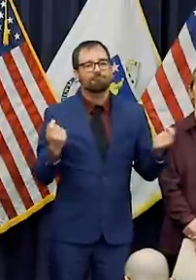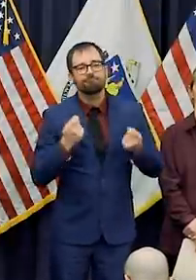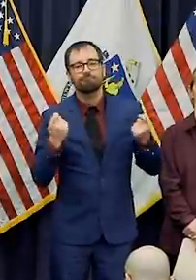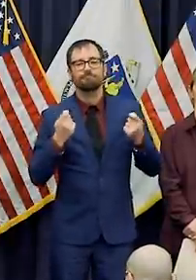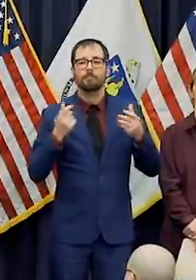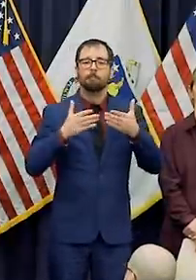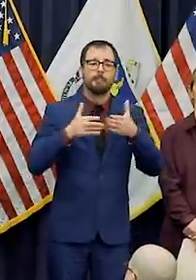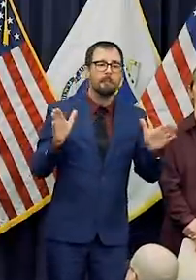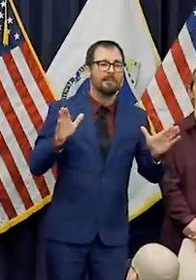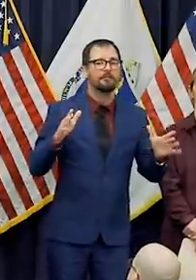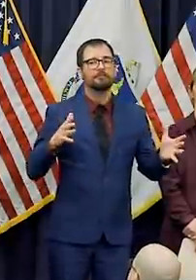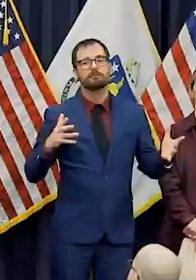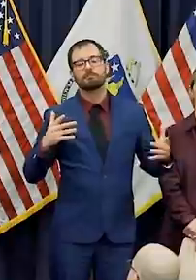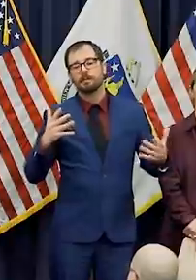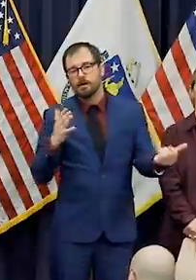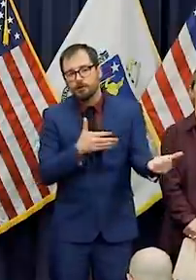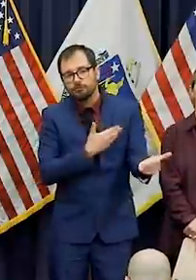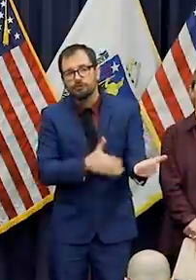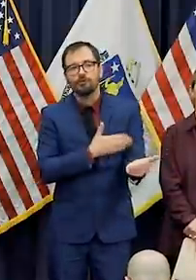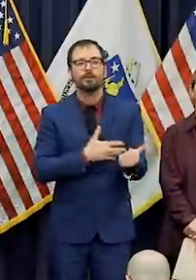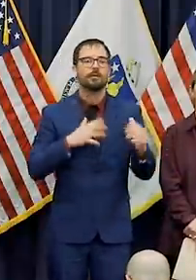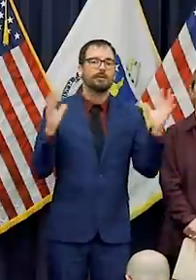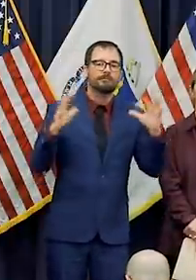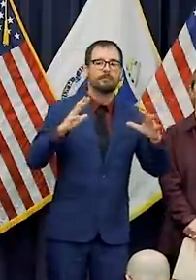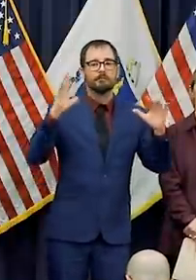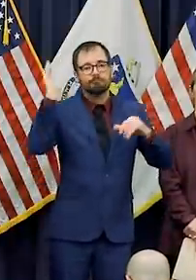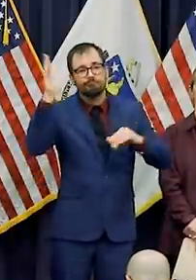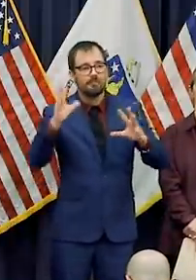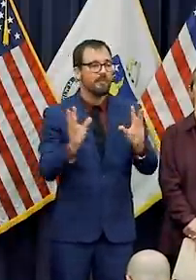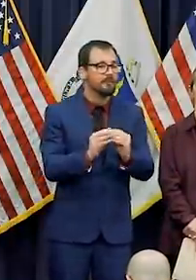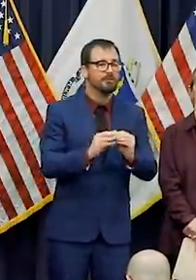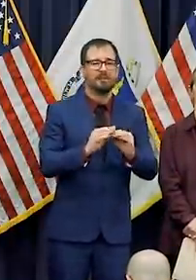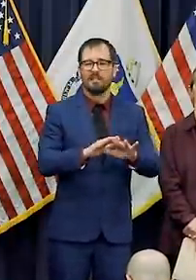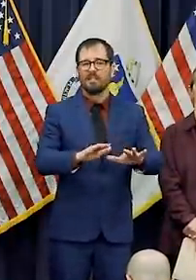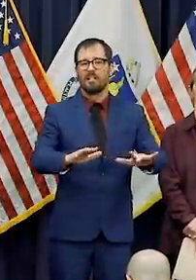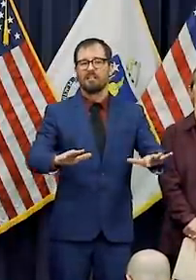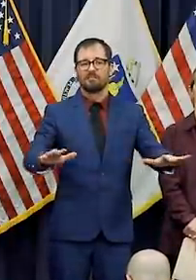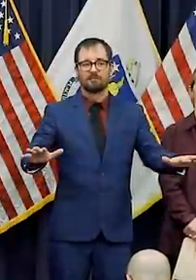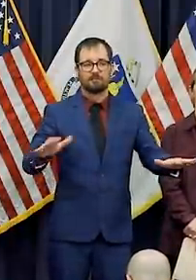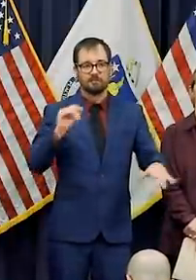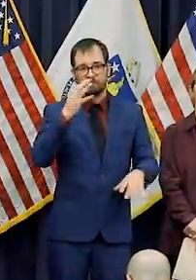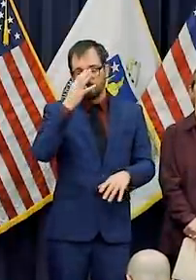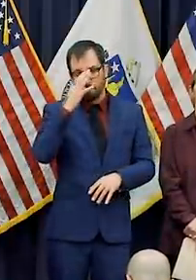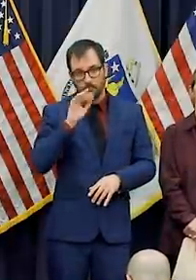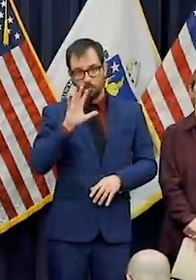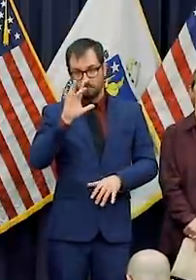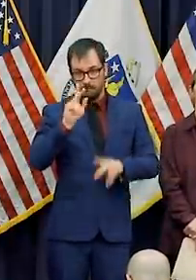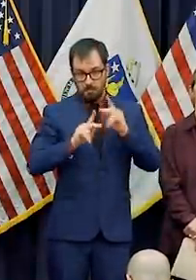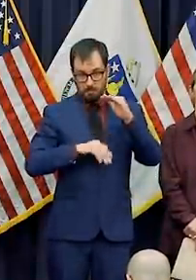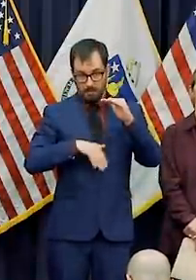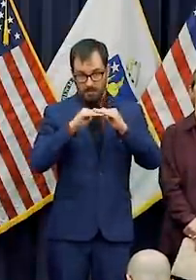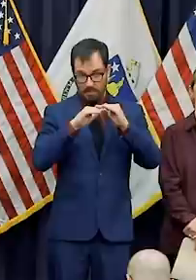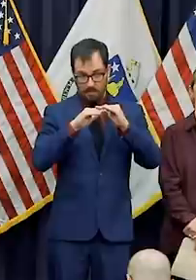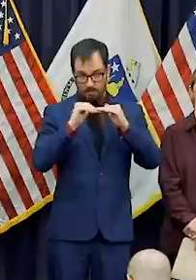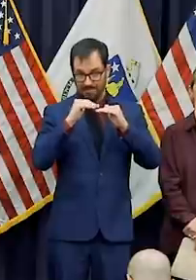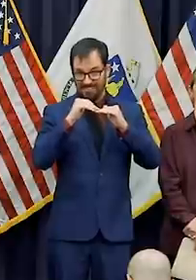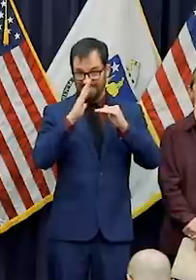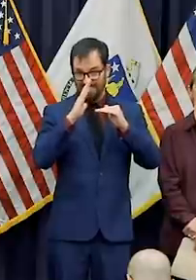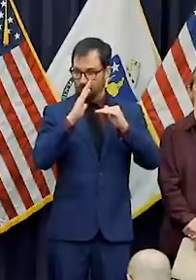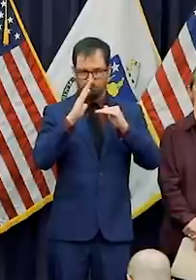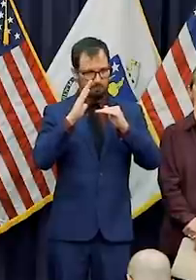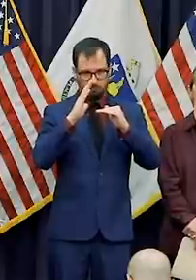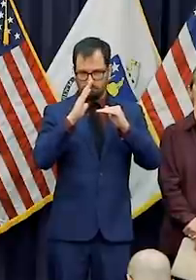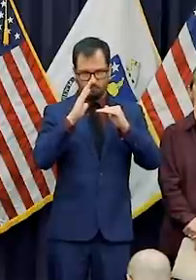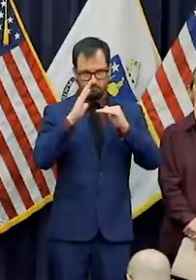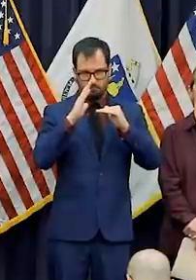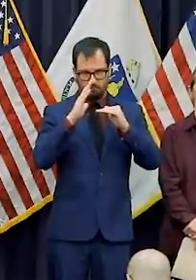conventions, and any similar event or activity that brings together 25 or more people in a single room or a single space at